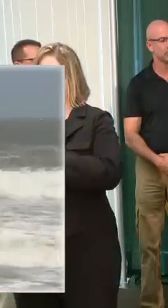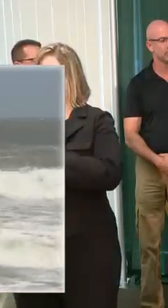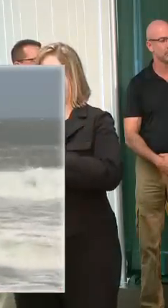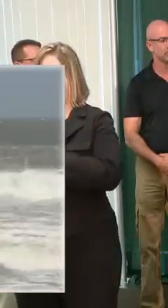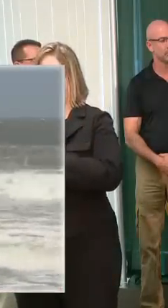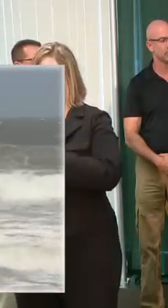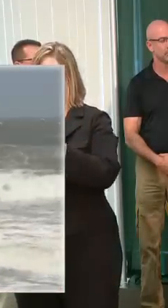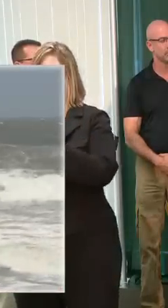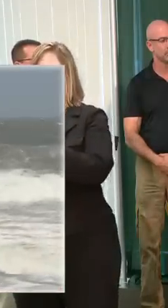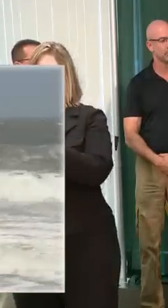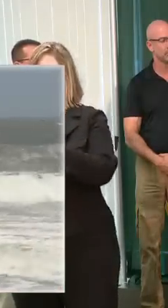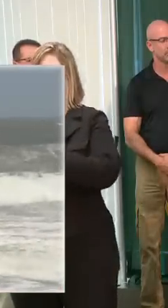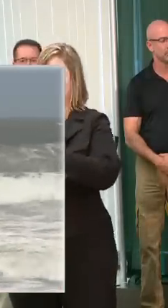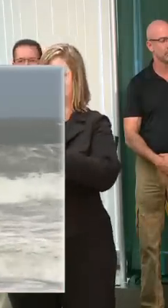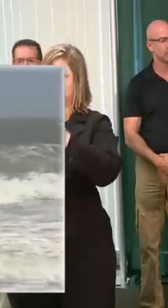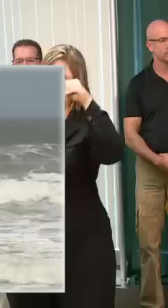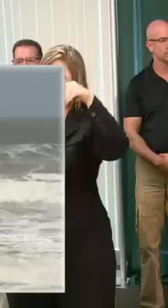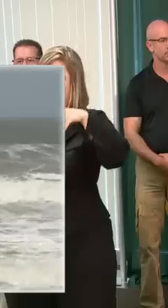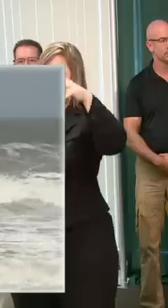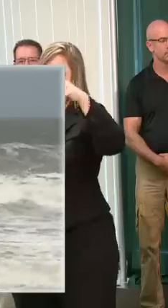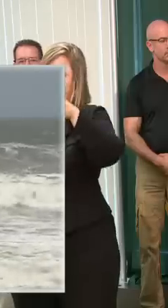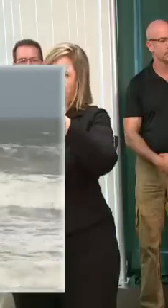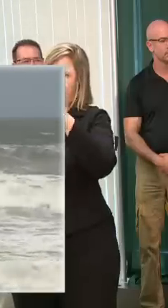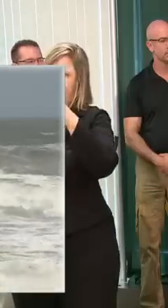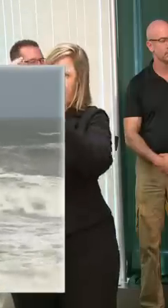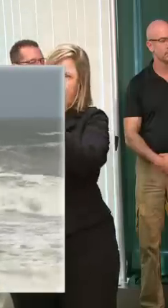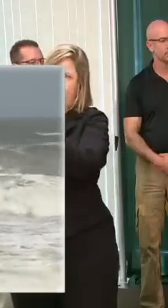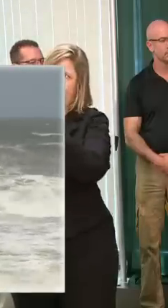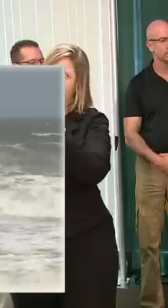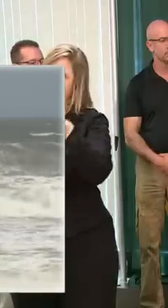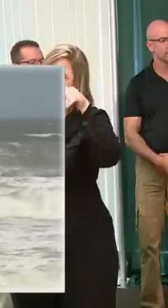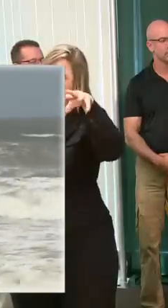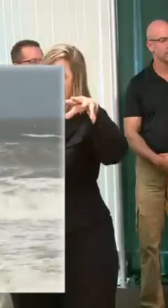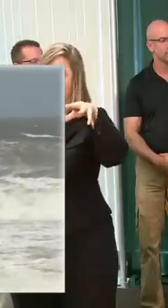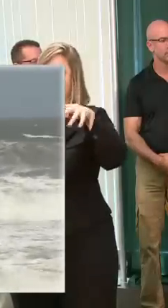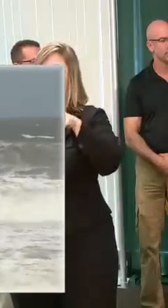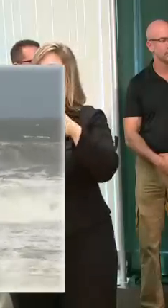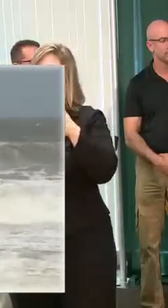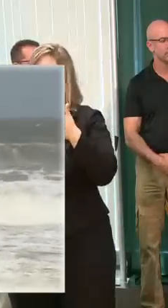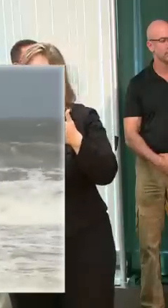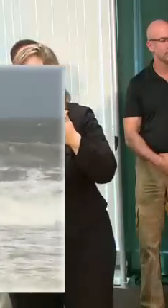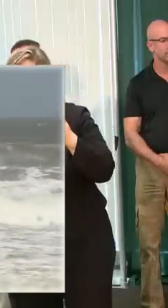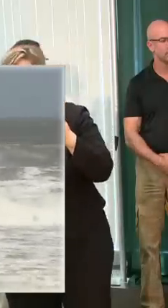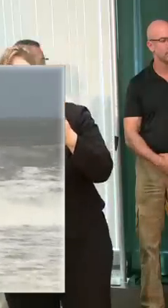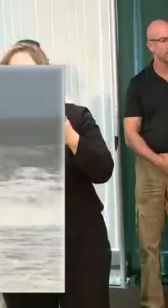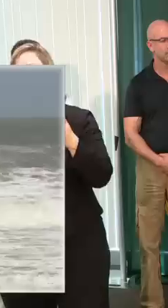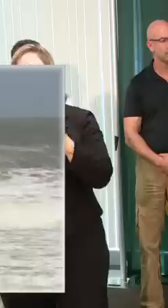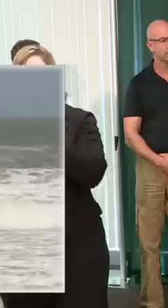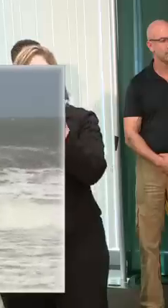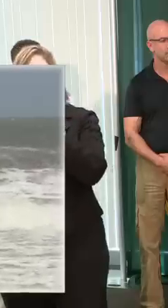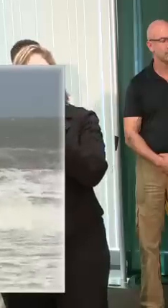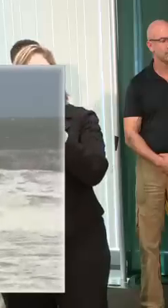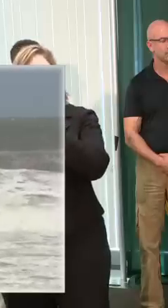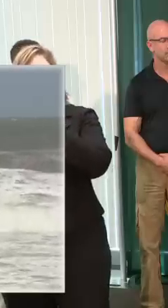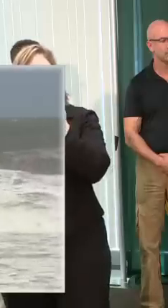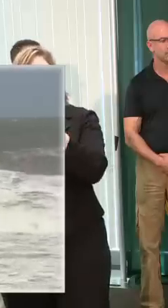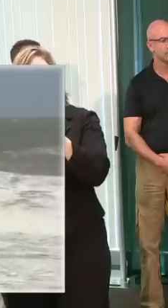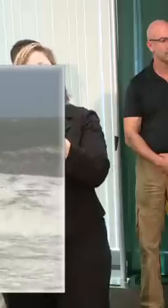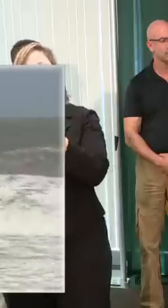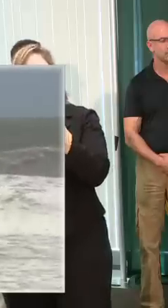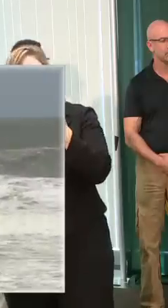at least 8 hours, and then after that, our intersections are run off of generators. And I made the statement the other